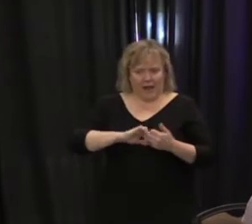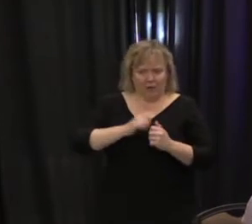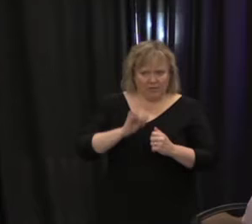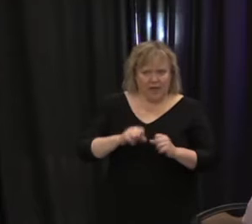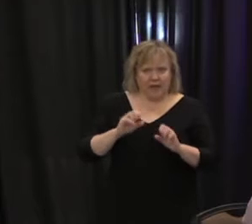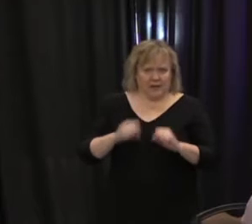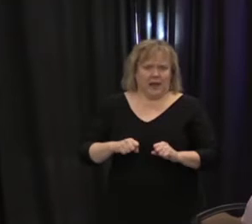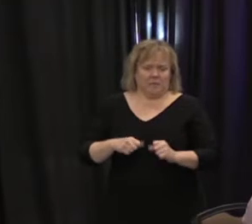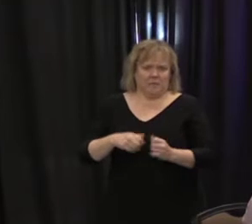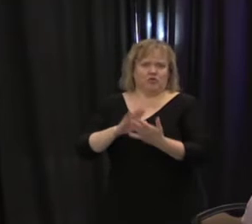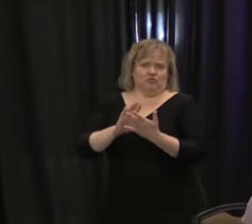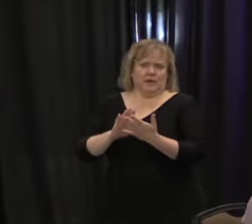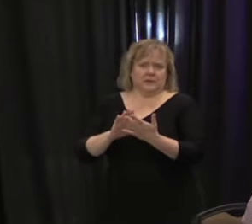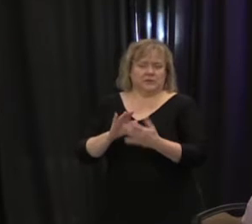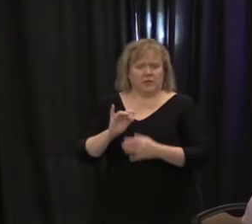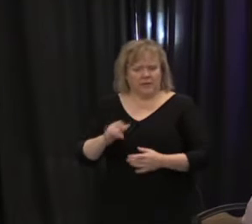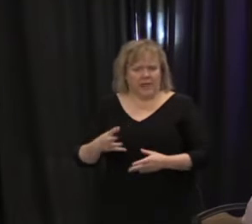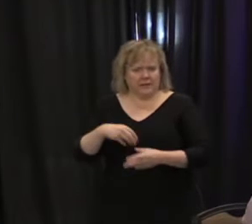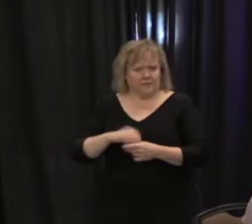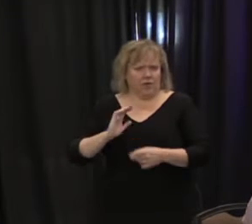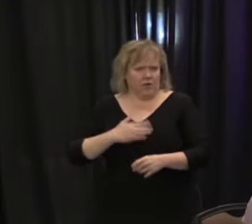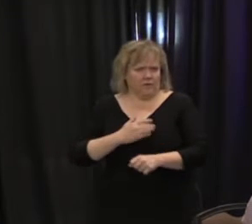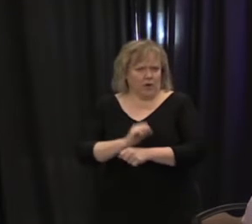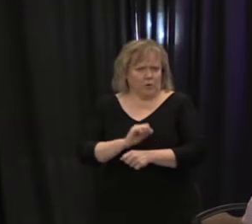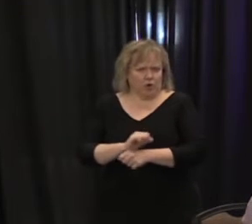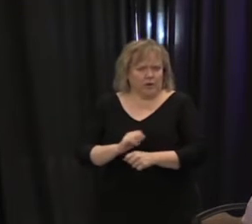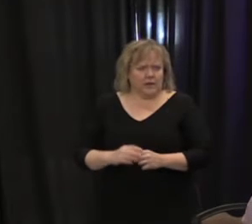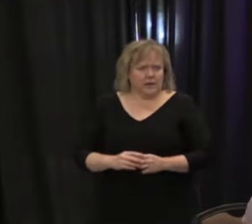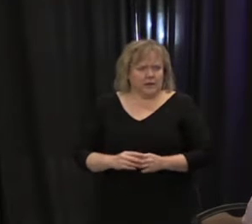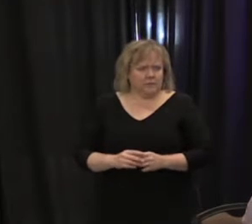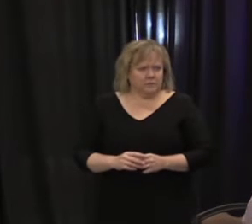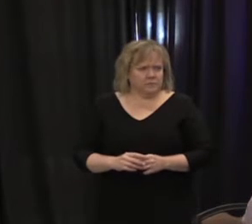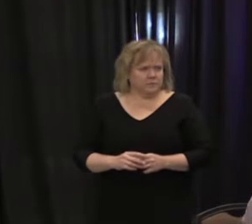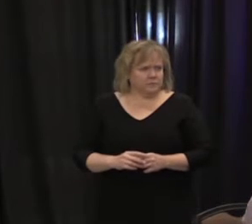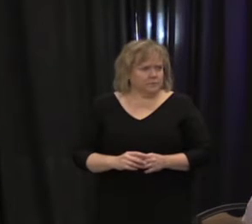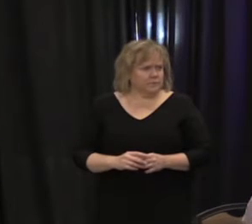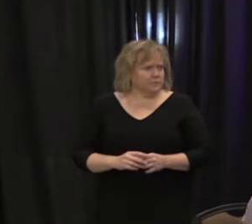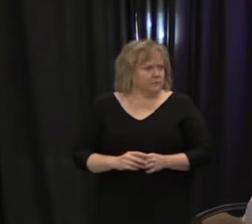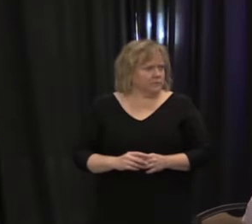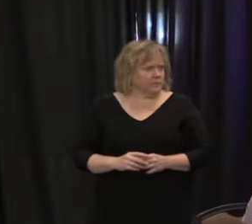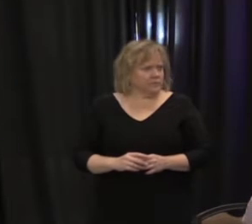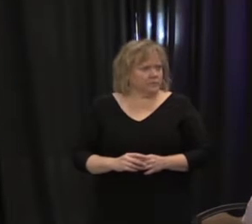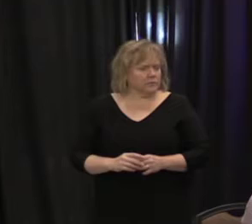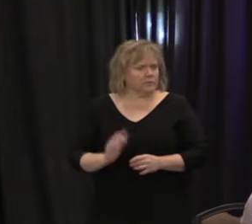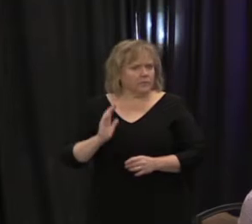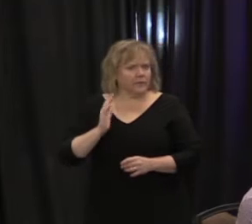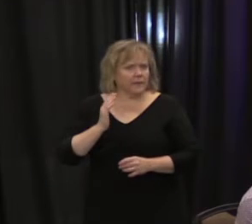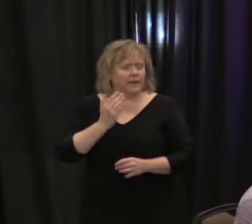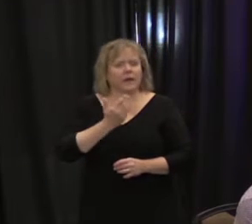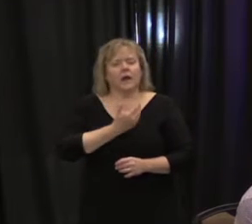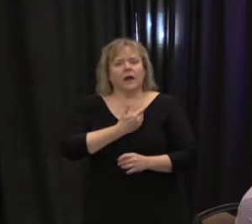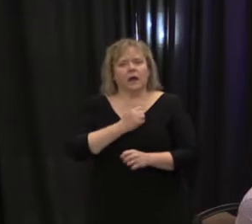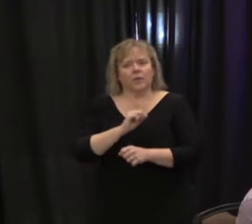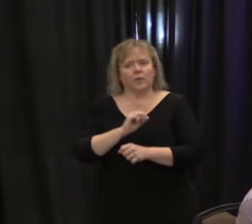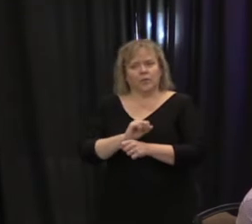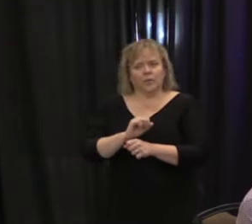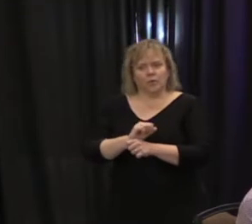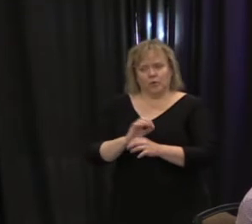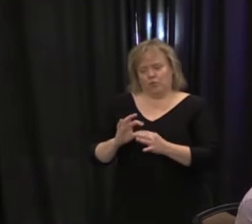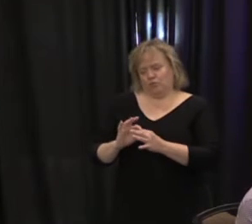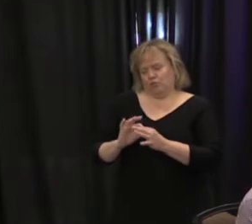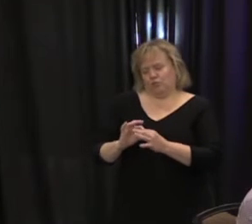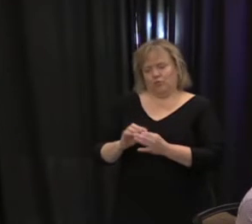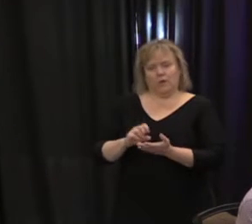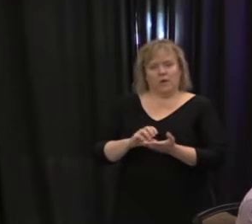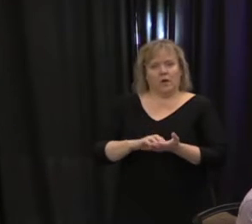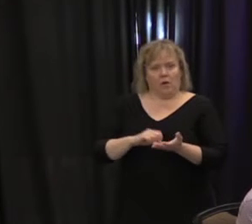So we're doing a little bit of that. Thank you. When it comes to the work that we do at ARC Southeast around, abortion